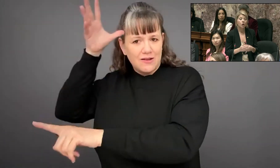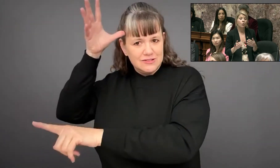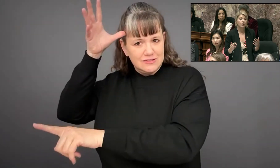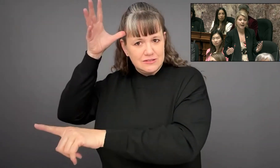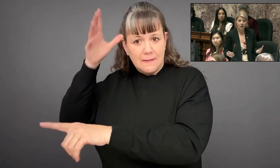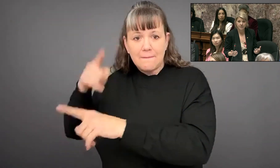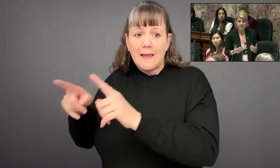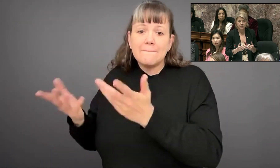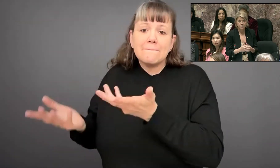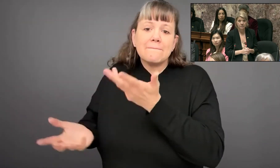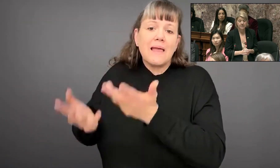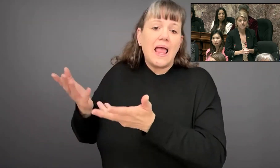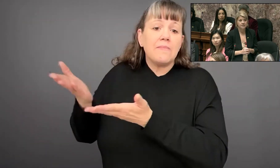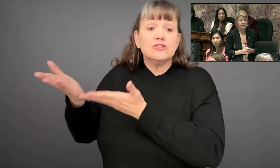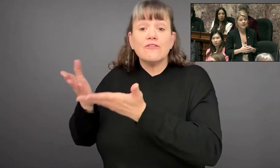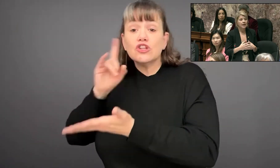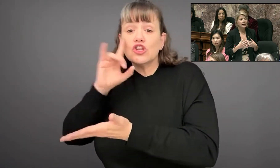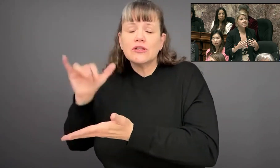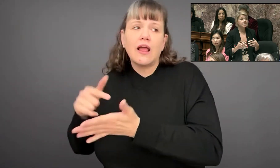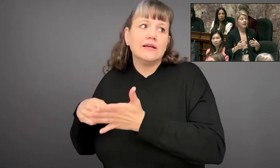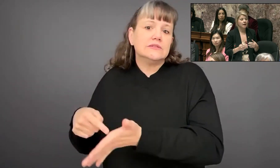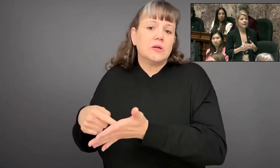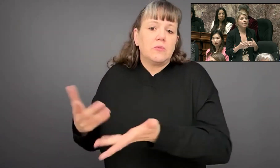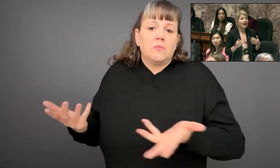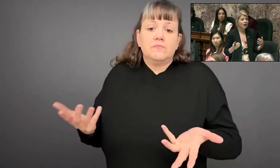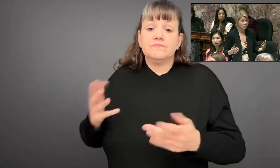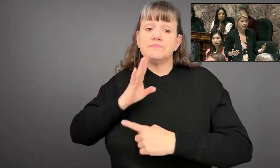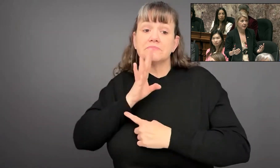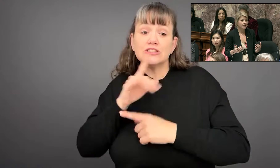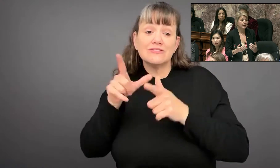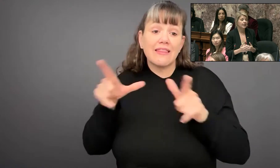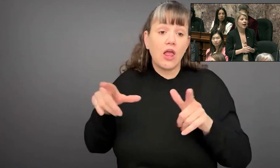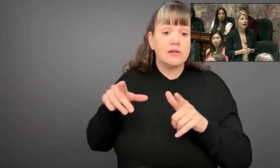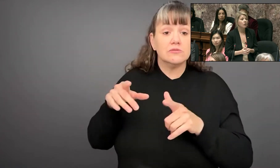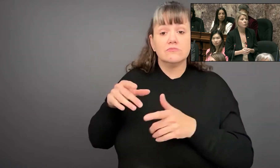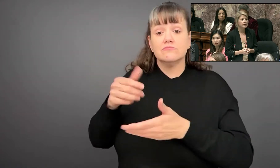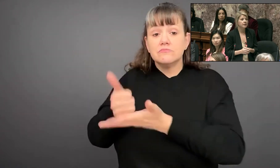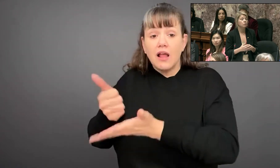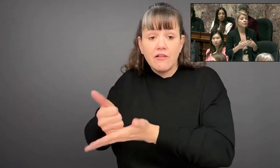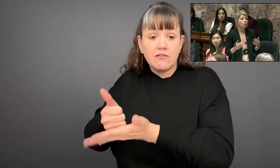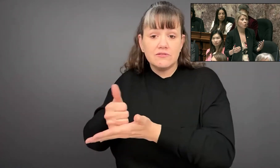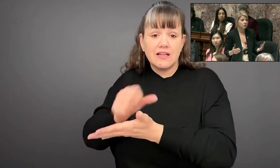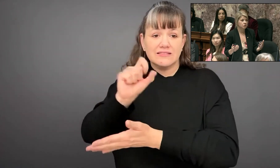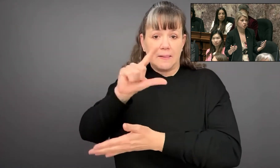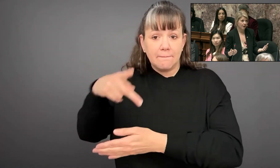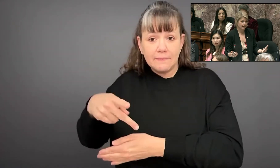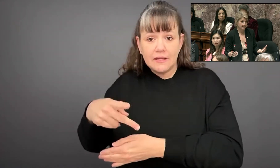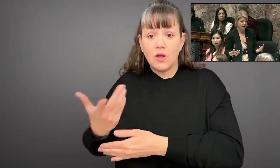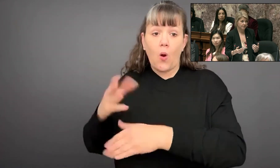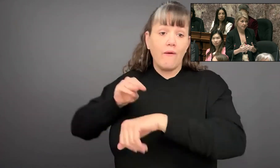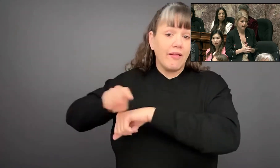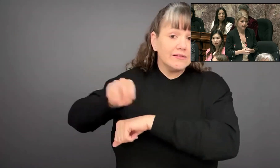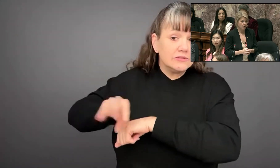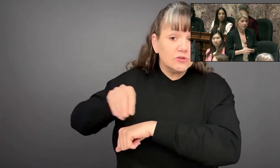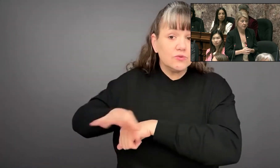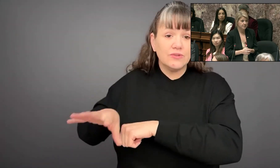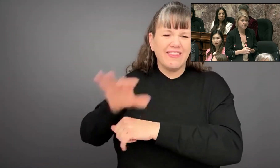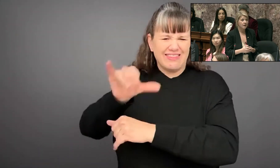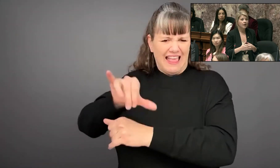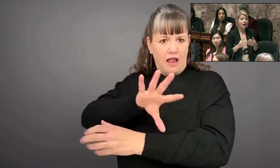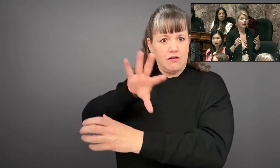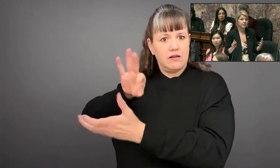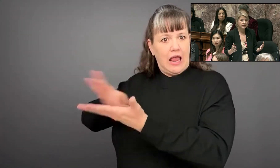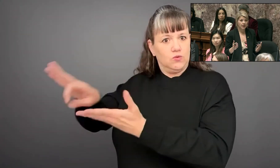services or counseling services is counted in how we report child deaths in this